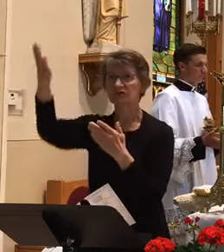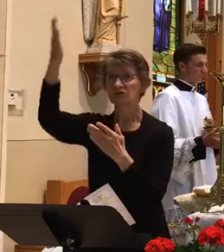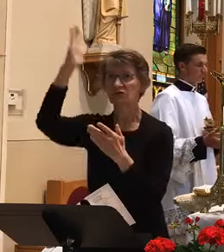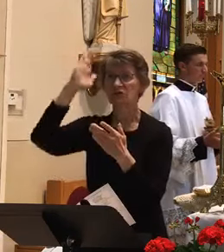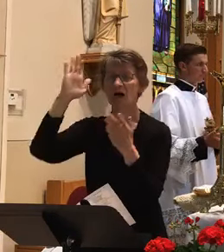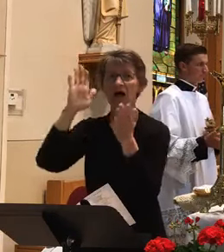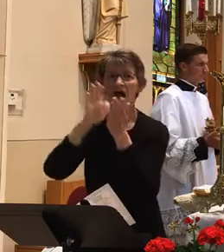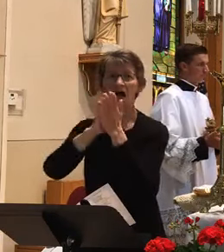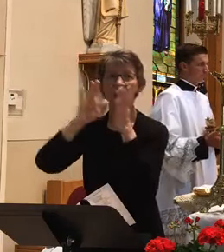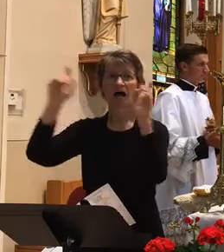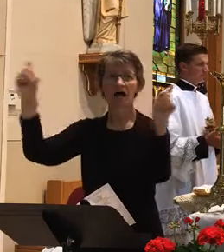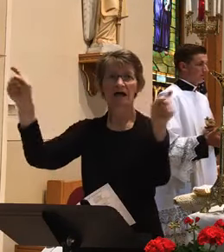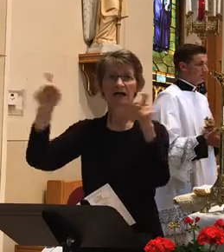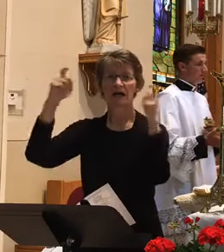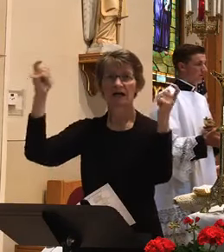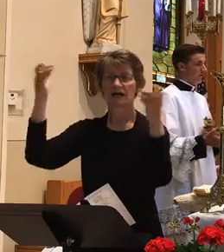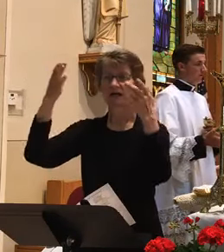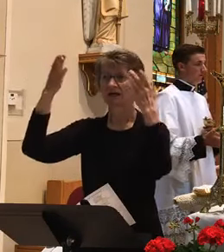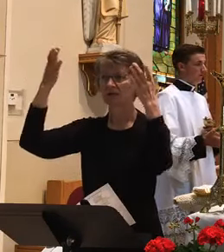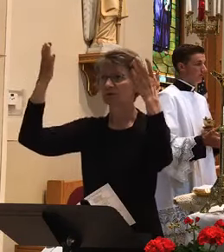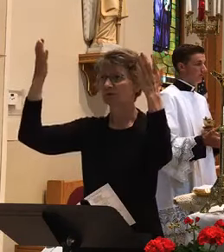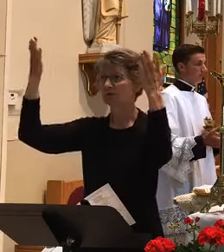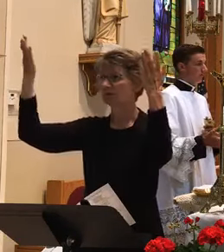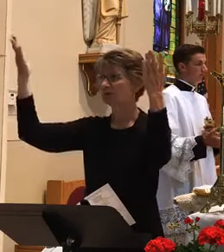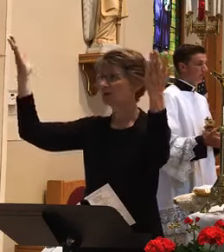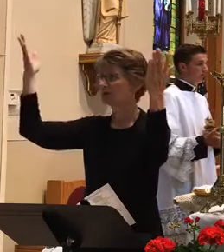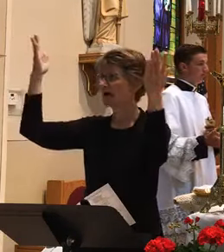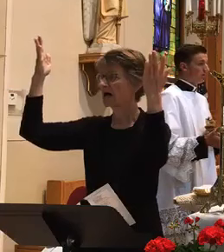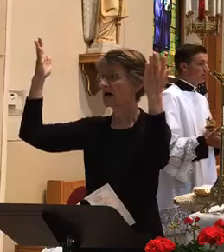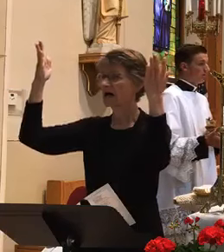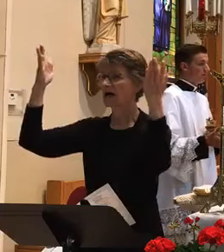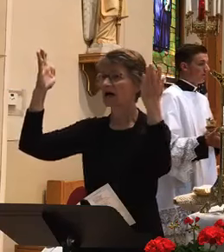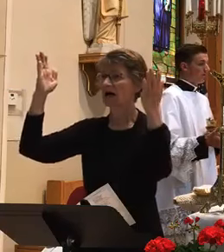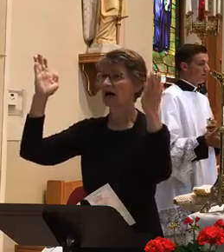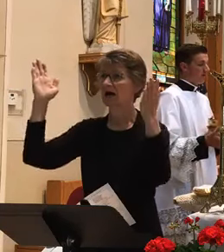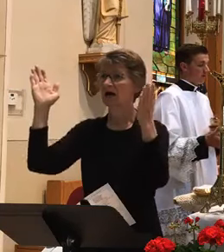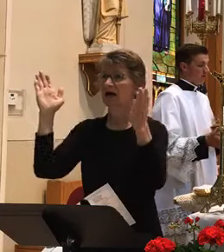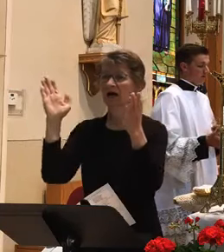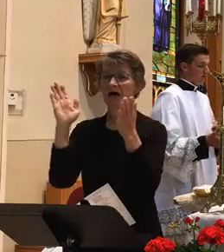Thanks be to God, alleluia,